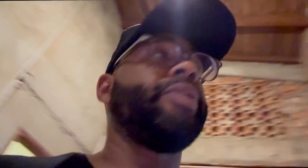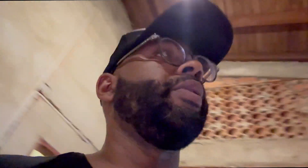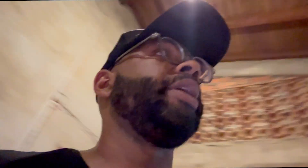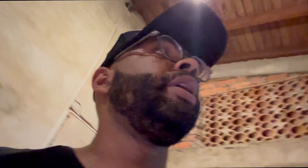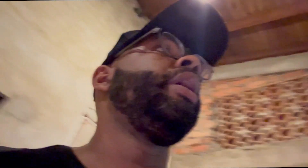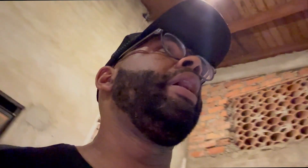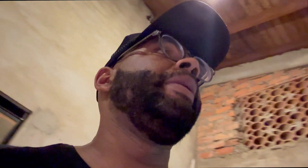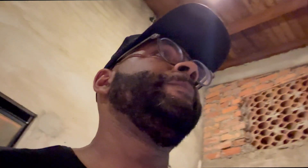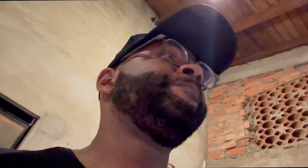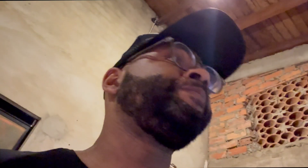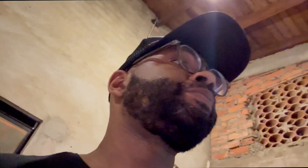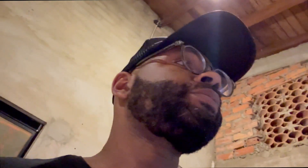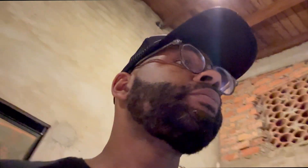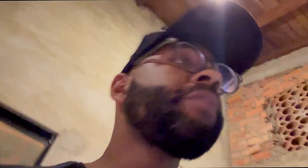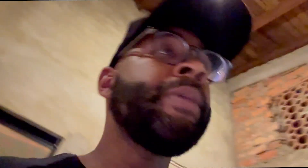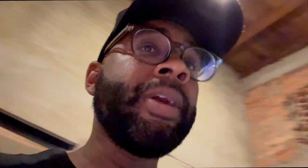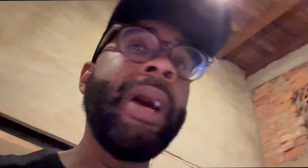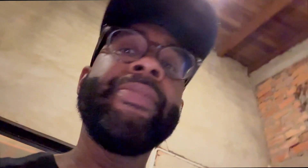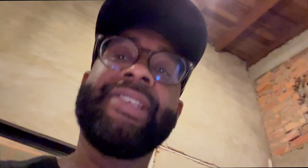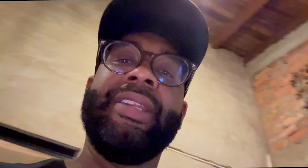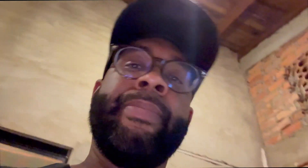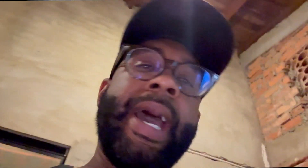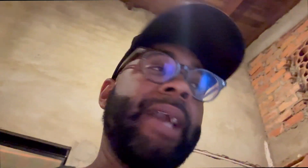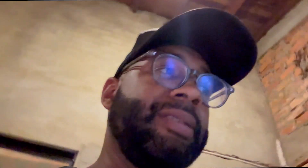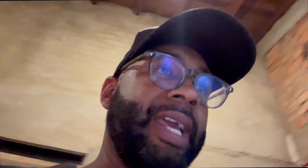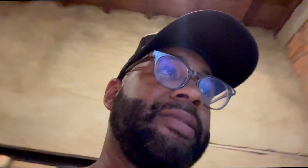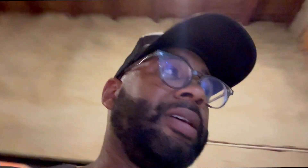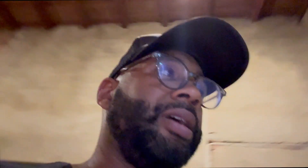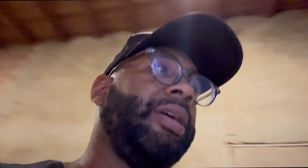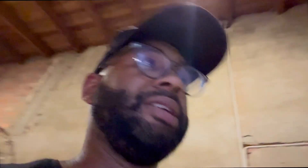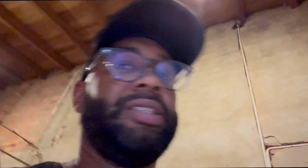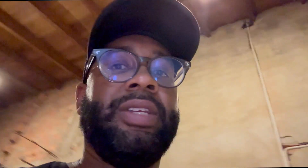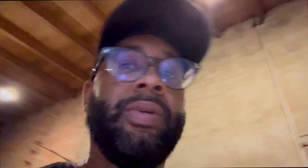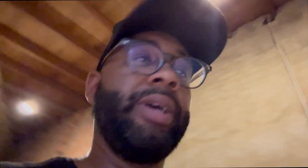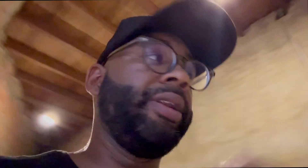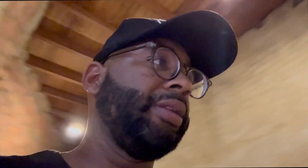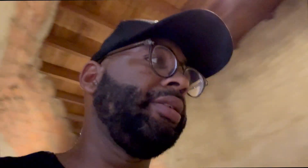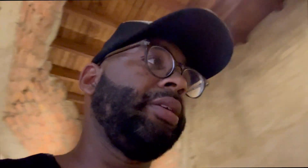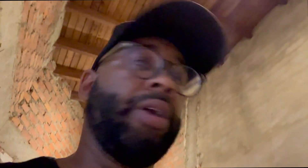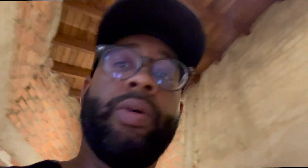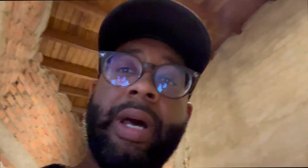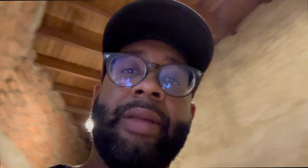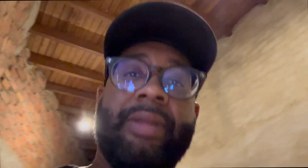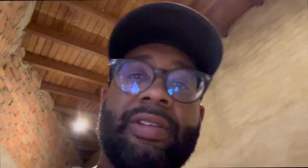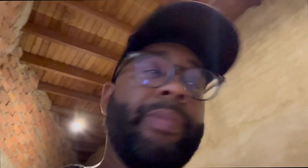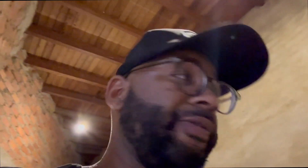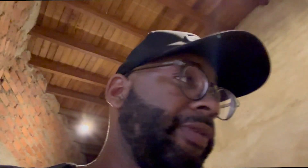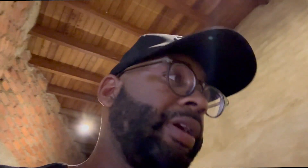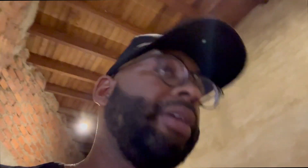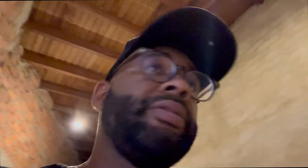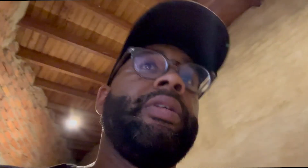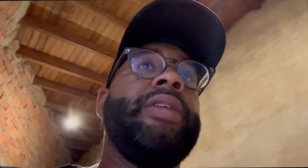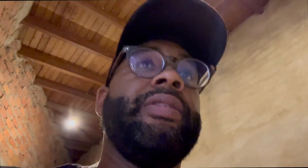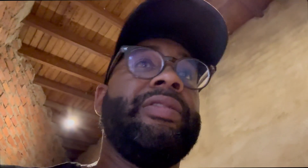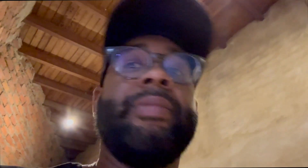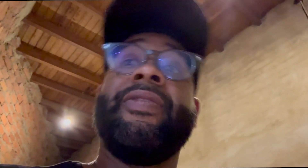story. But her mom would sit in the back next to her, and she would, interpret for her the sermon. The first